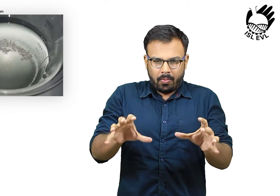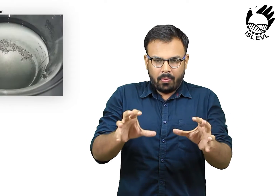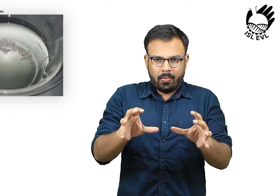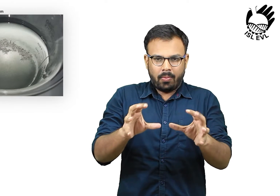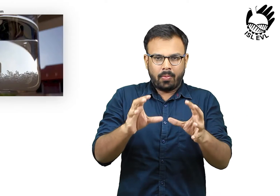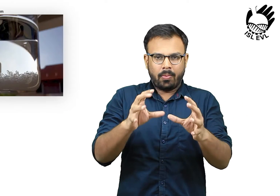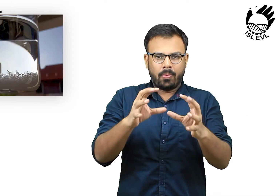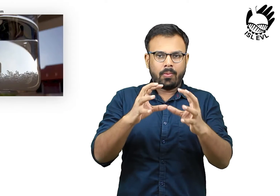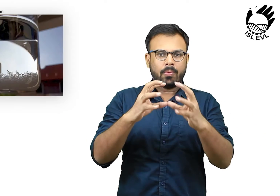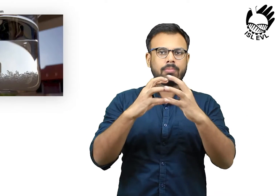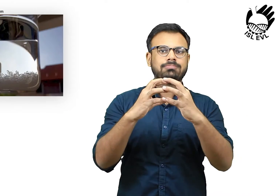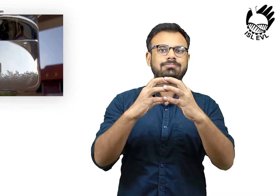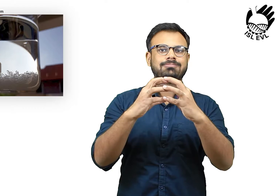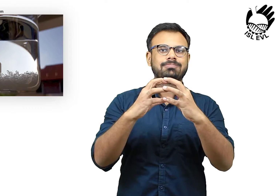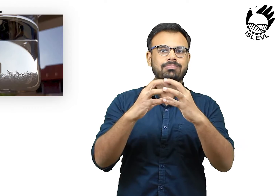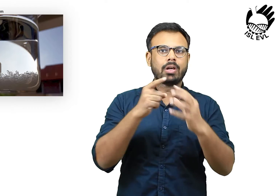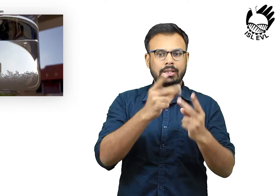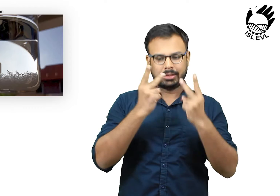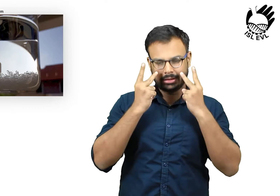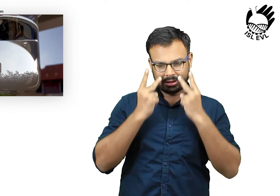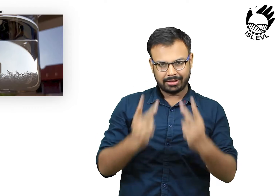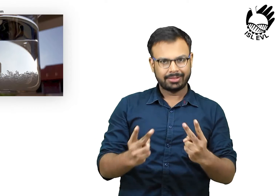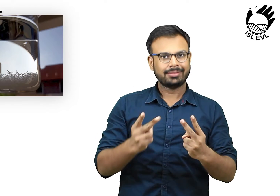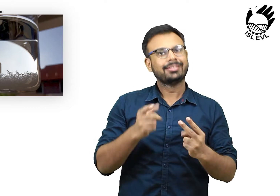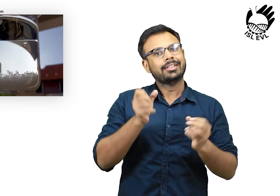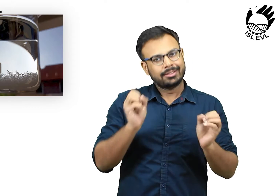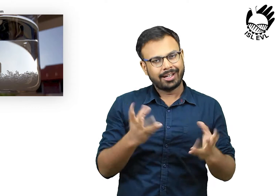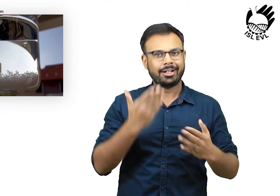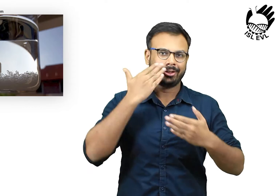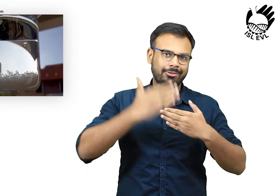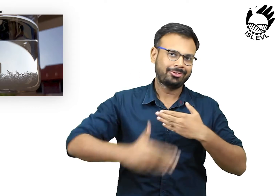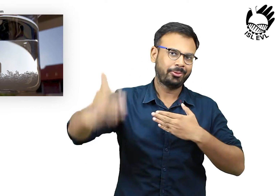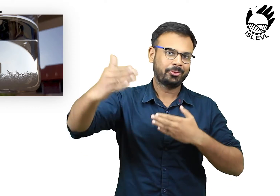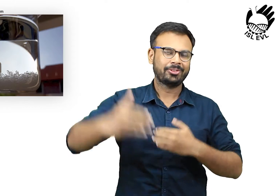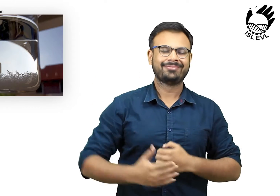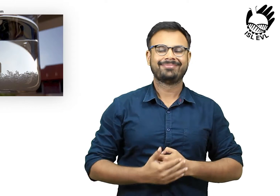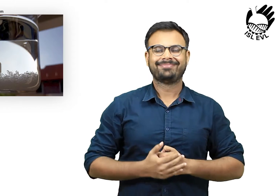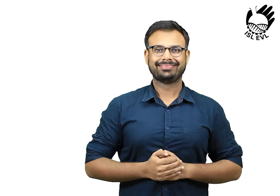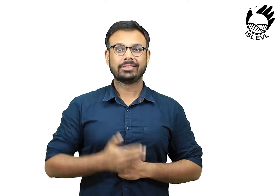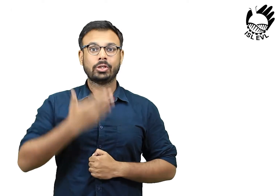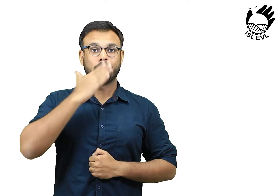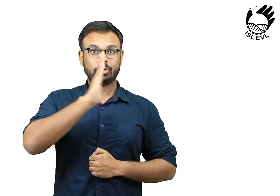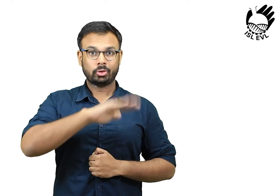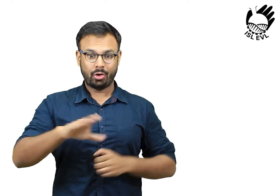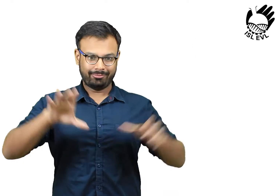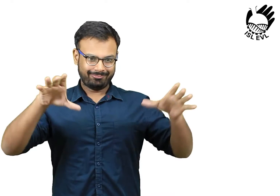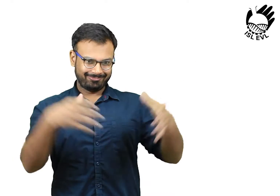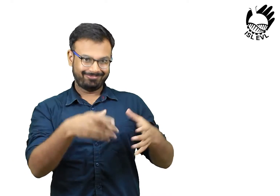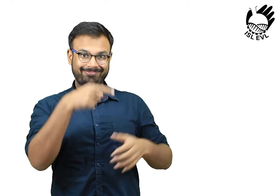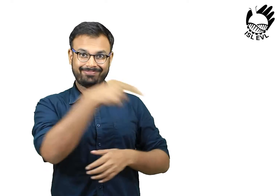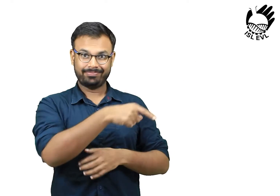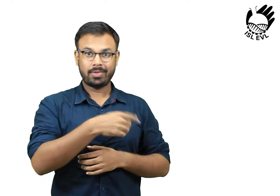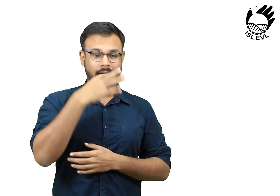So now, in this experiment, we will be making a saturated solution at a higher